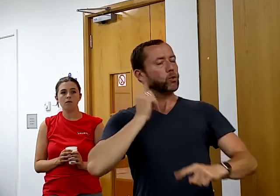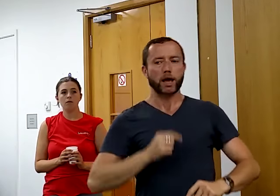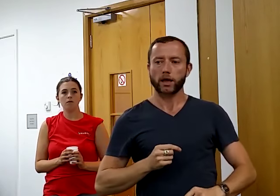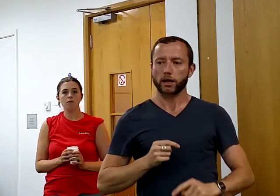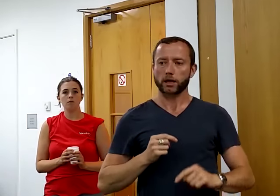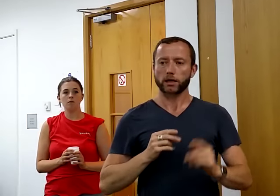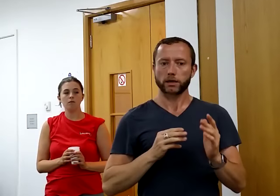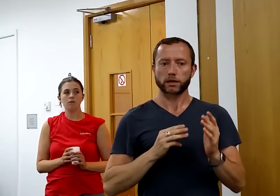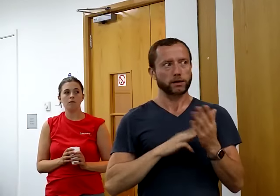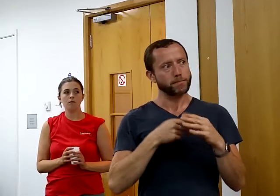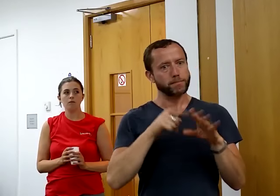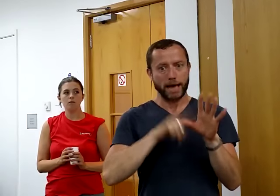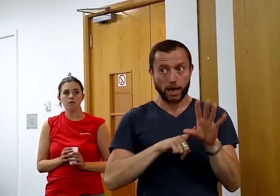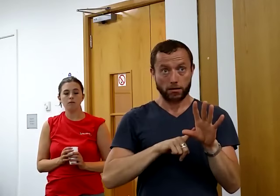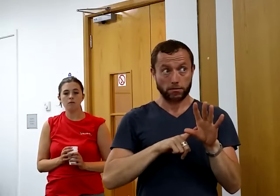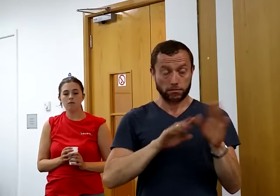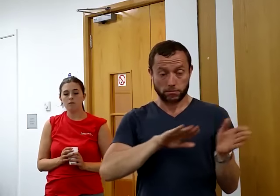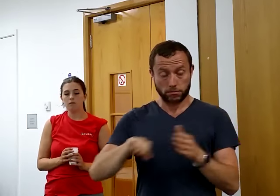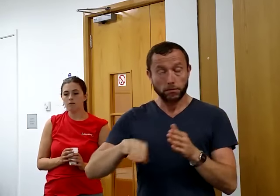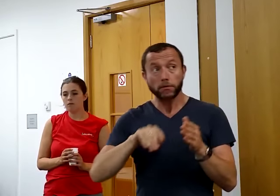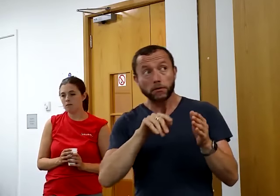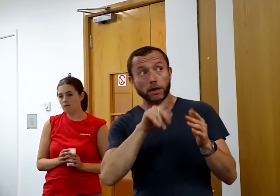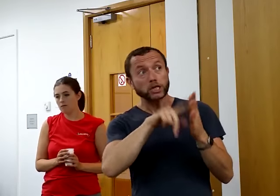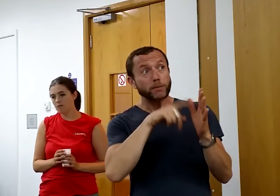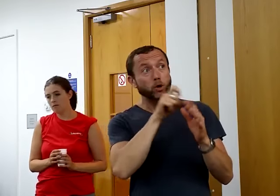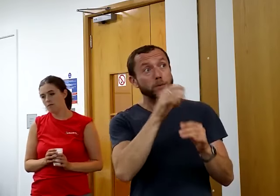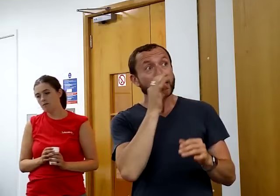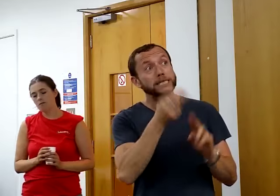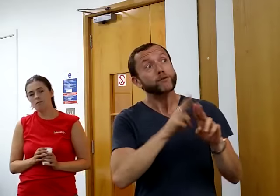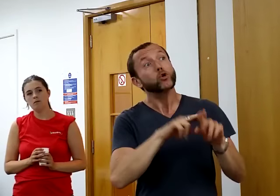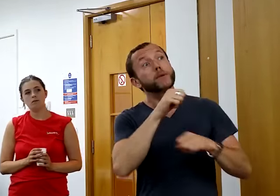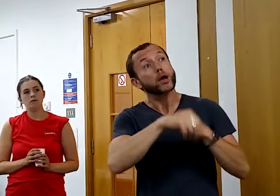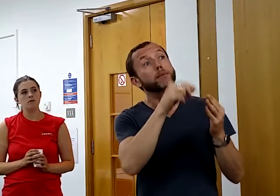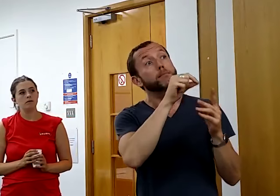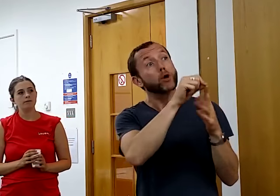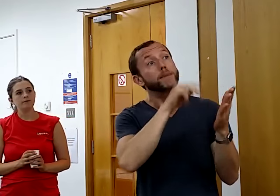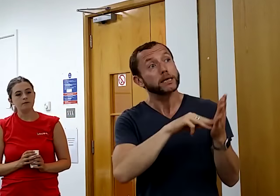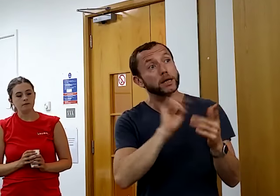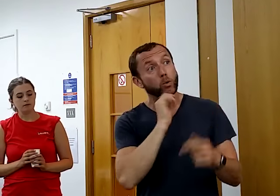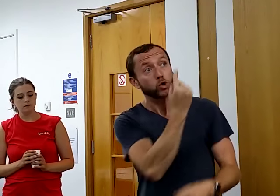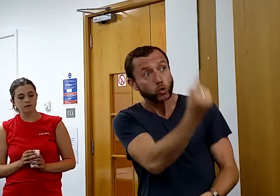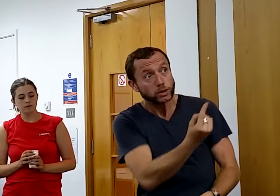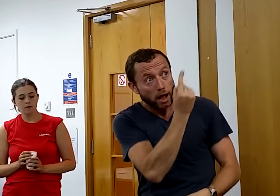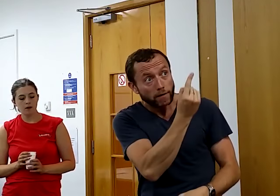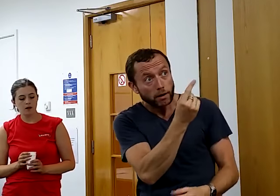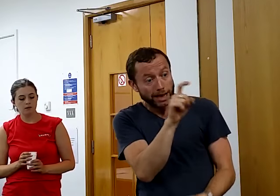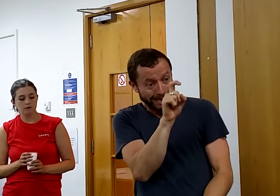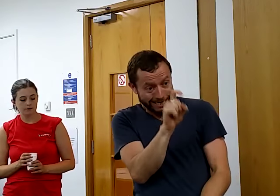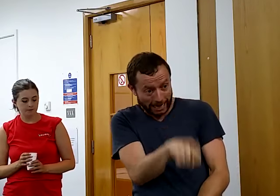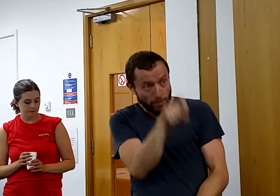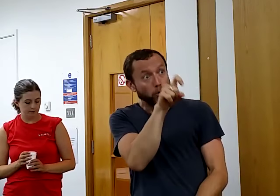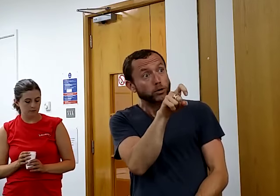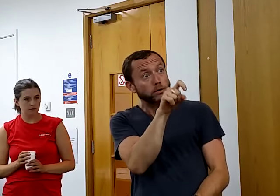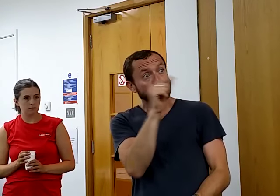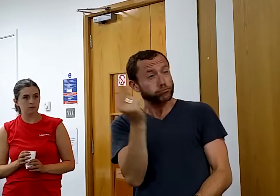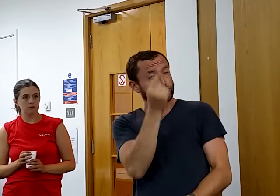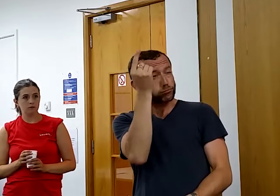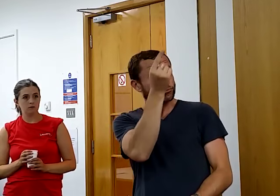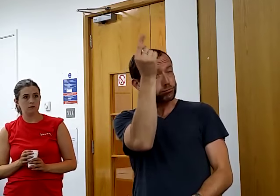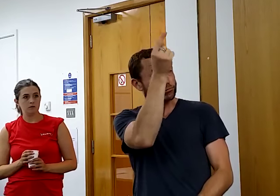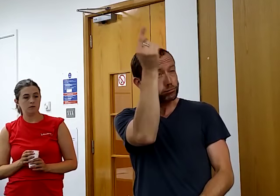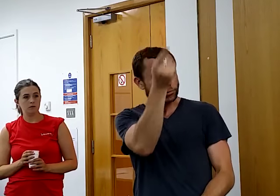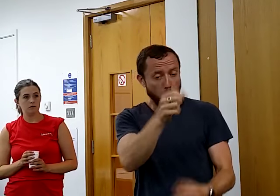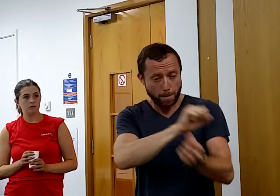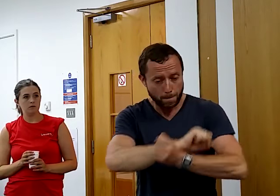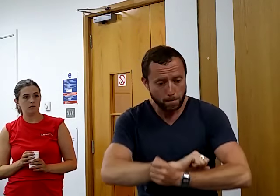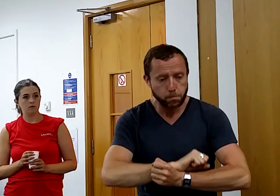Jeremy Corbyn was asked, if you became Prime Minister, would you press the button